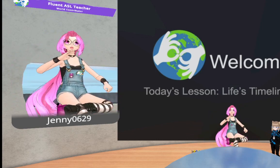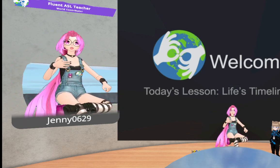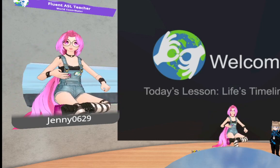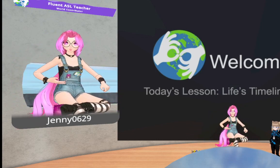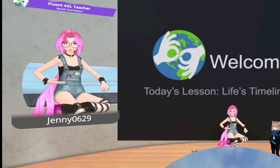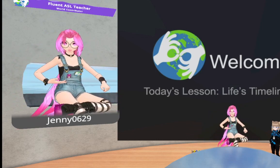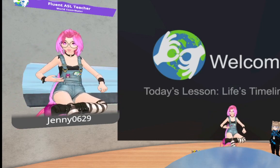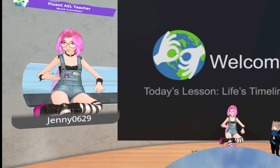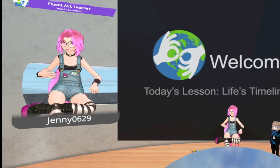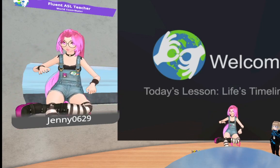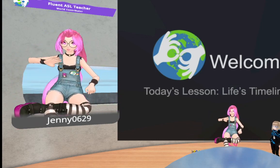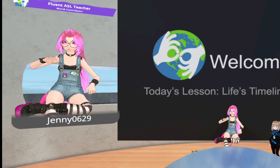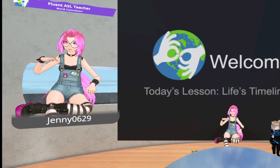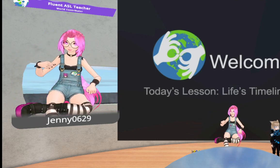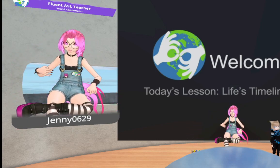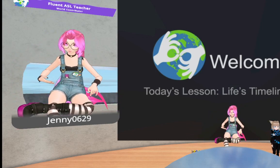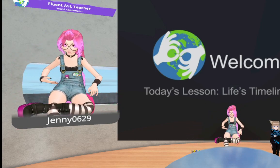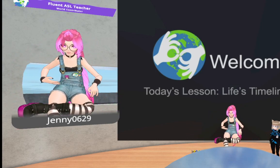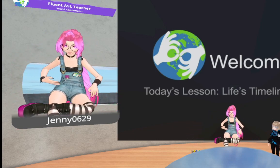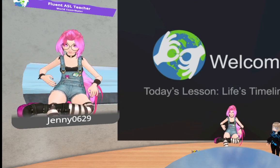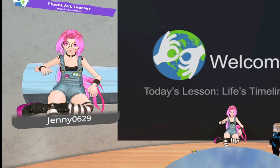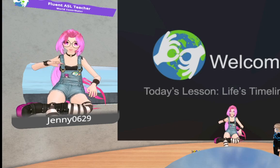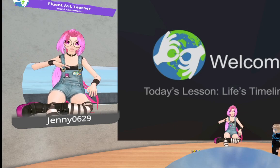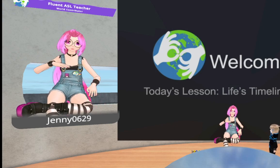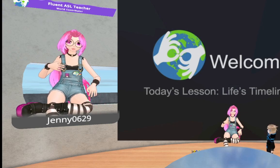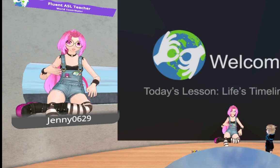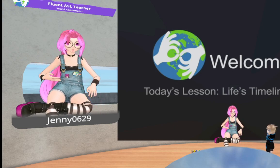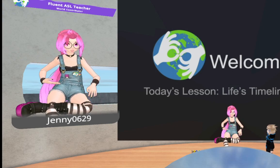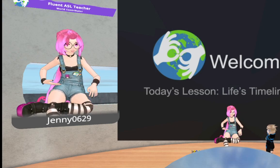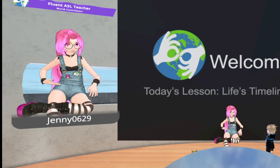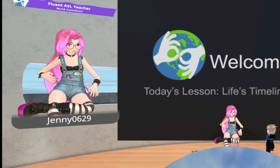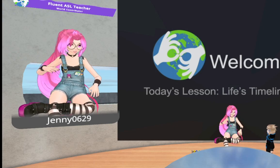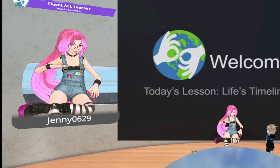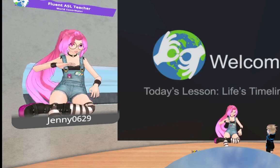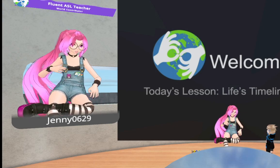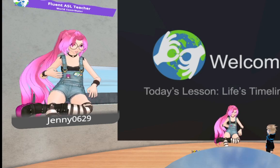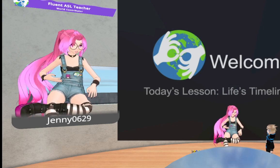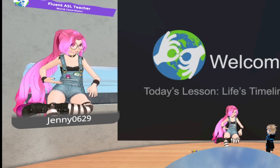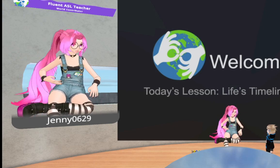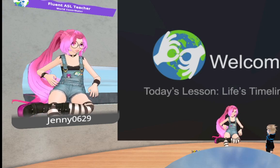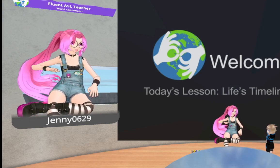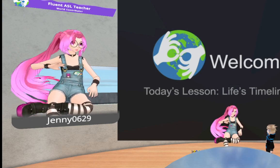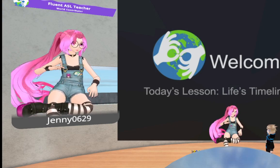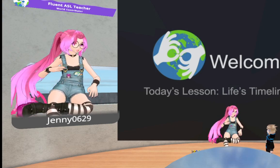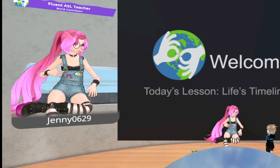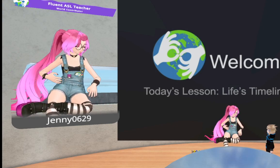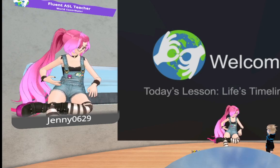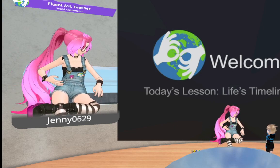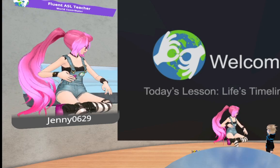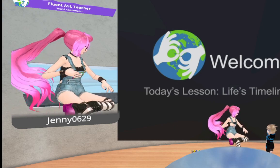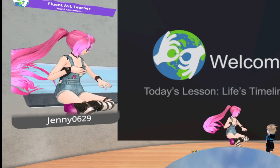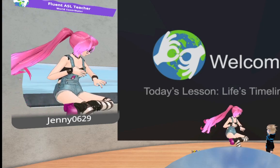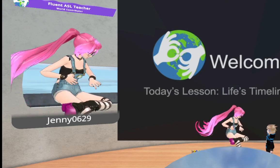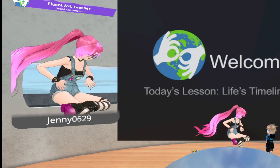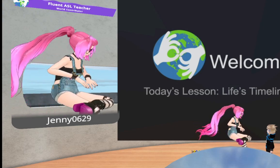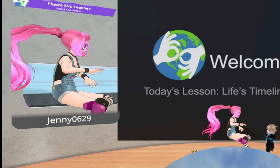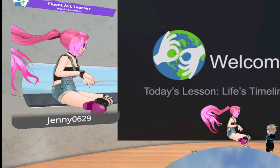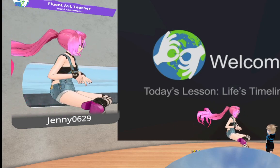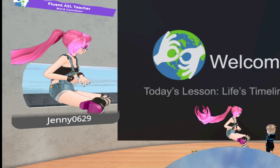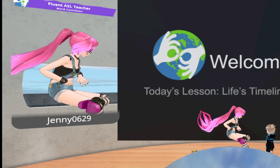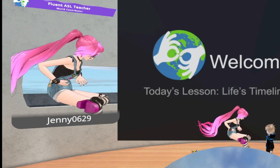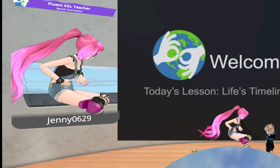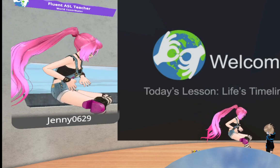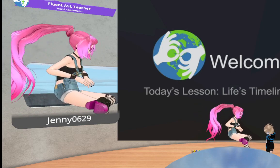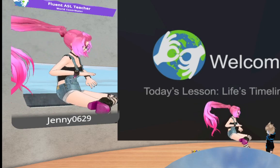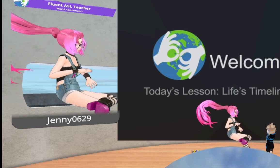could sign welcome. This has signed welcome, like you're welcoming somebody in for a hug. Welcome all of our new friends.